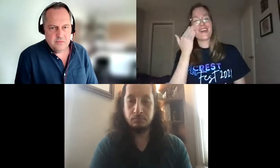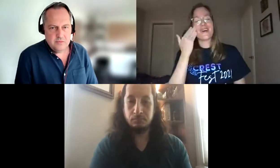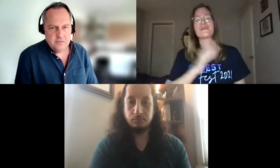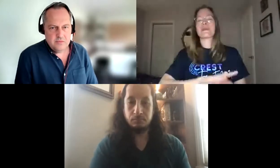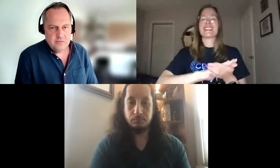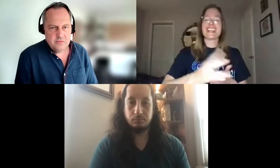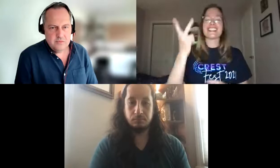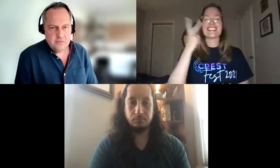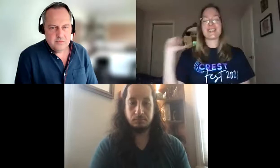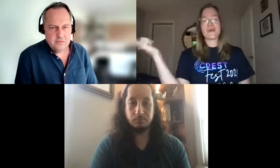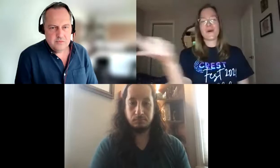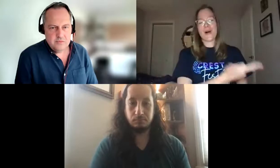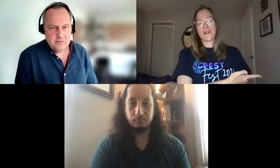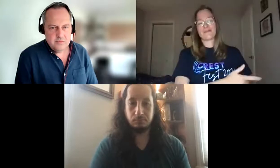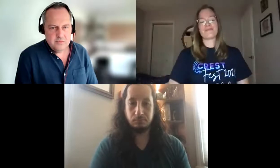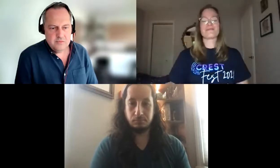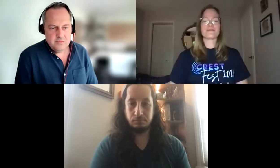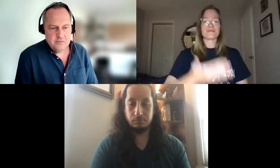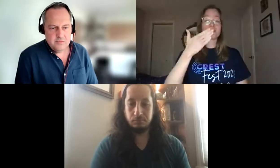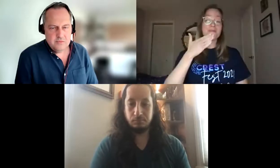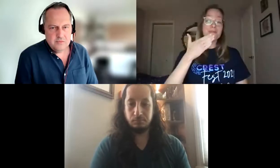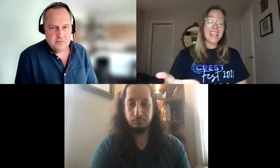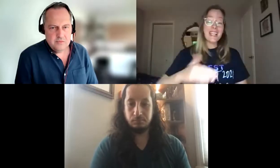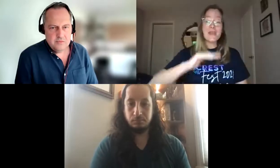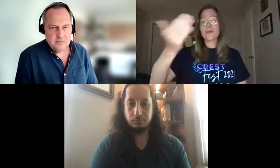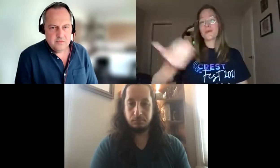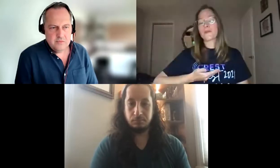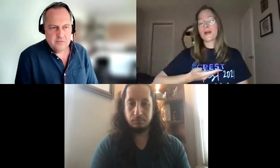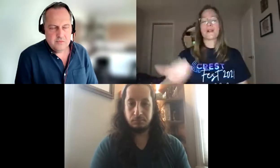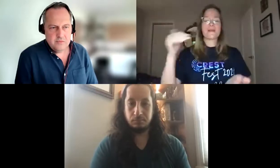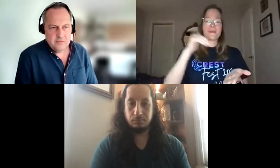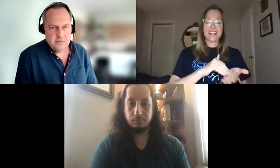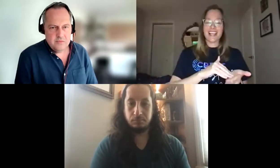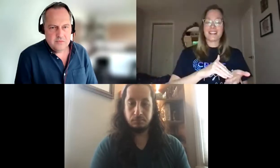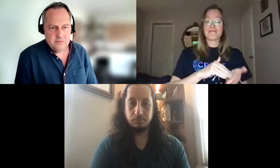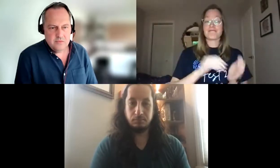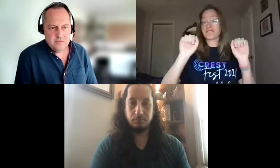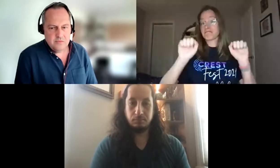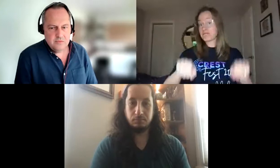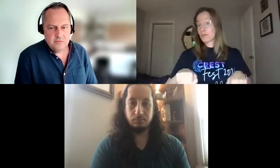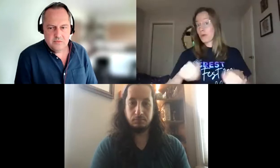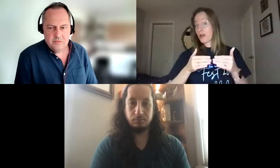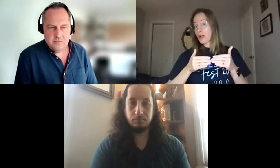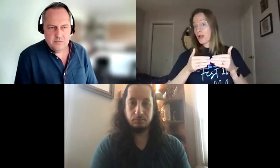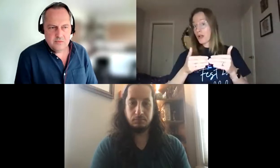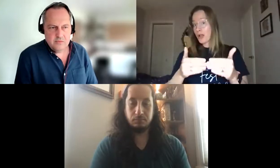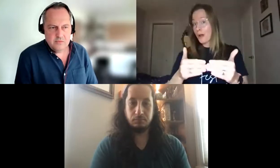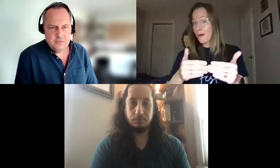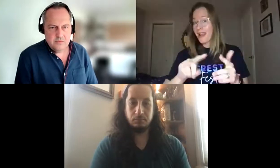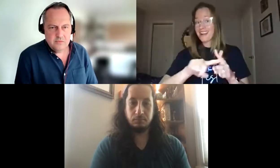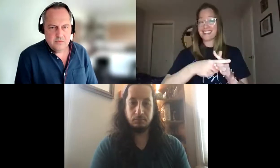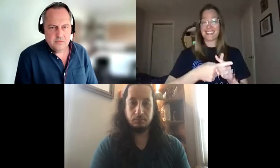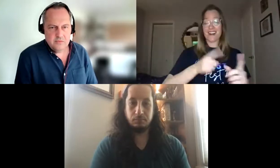It's really great to see names that we know and new names in the participant list. So welcome to you all